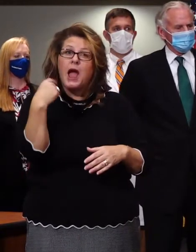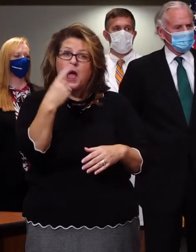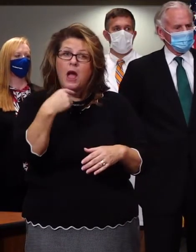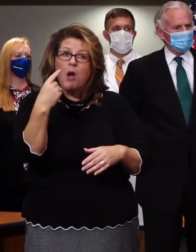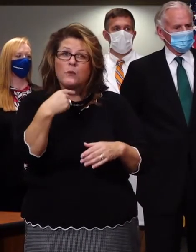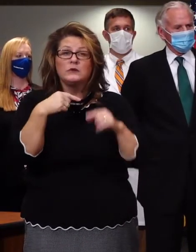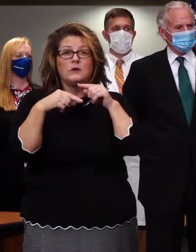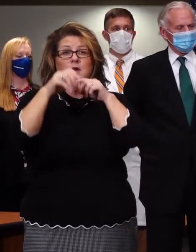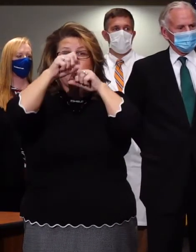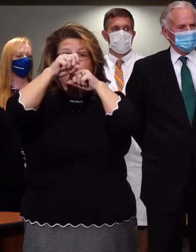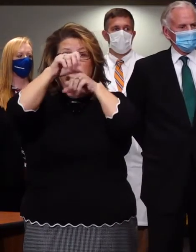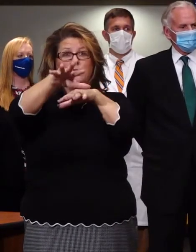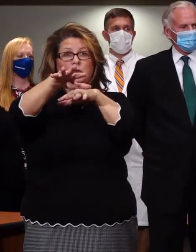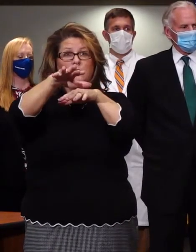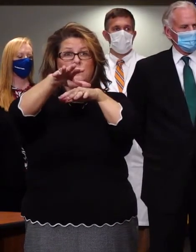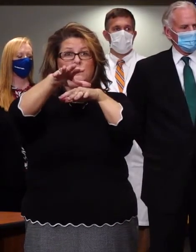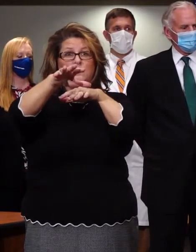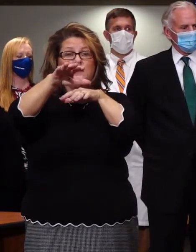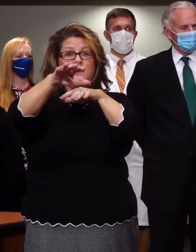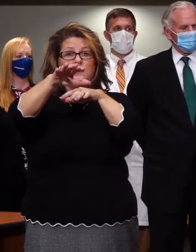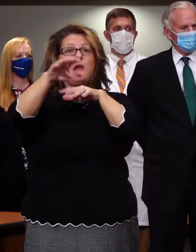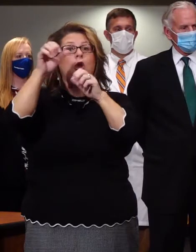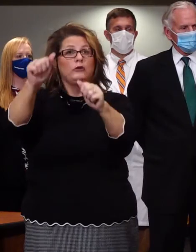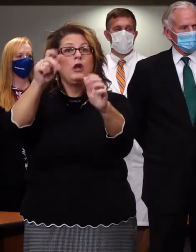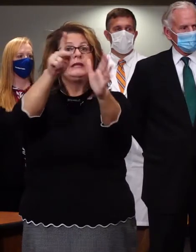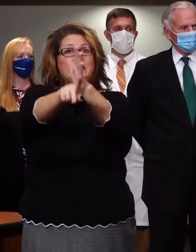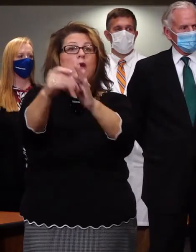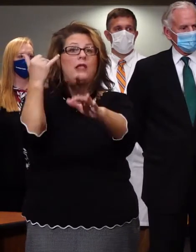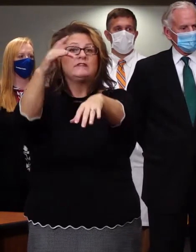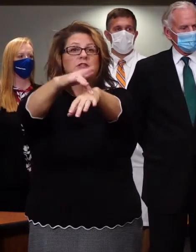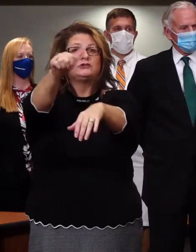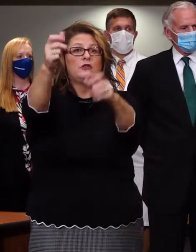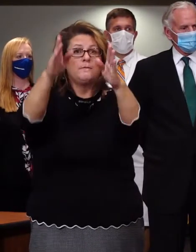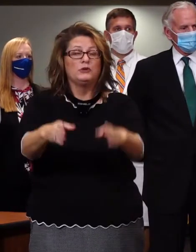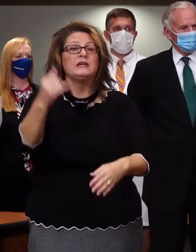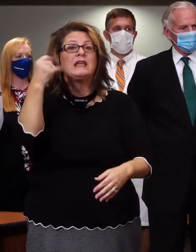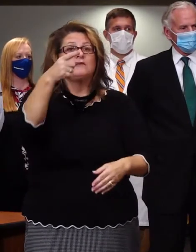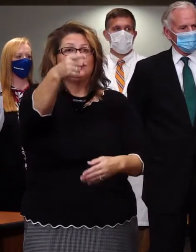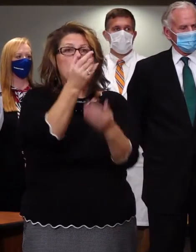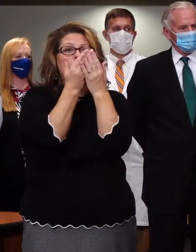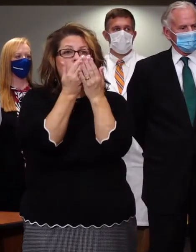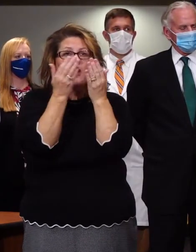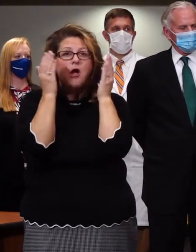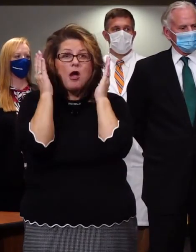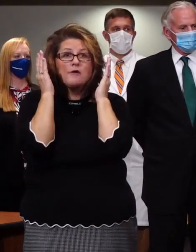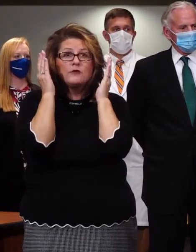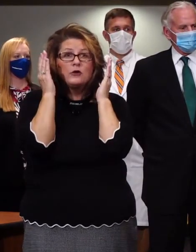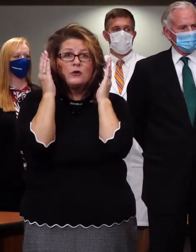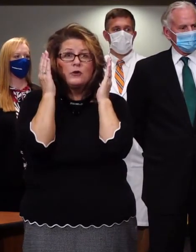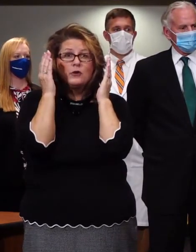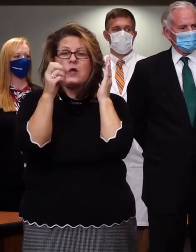kill you, then if you cover your nose and your mouth, then you can save lives. And this is